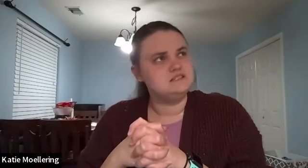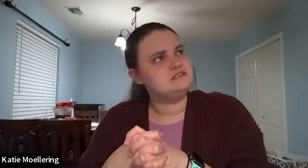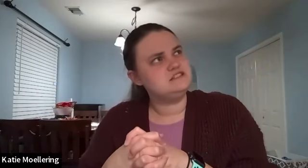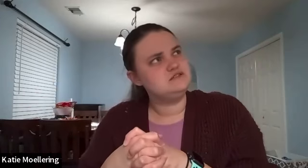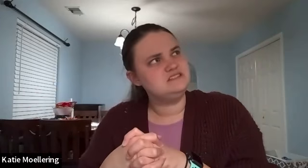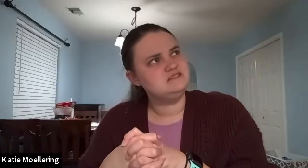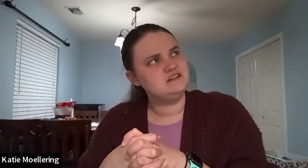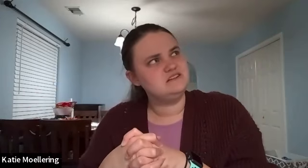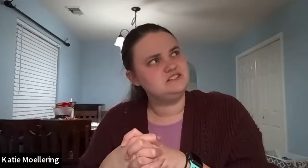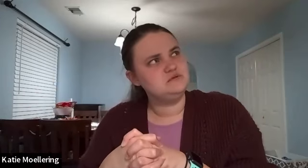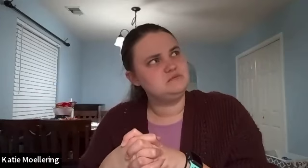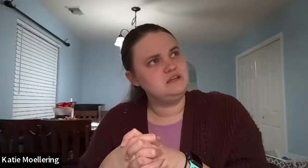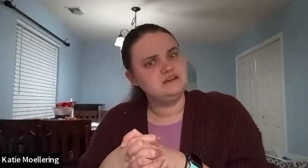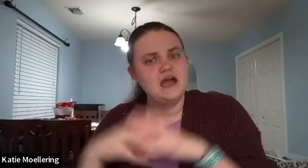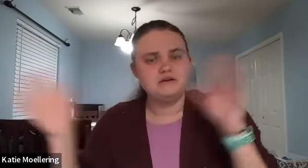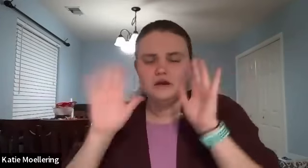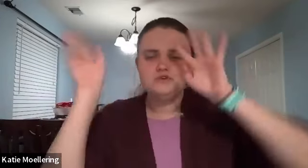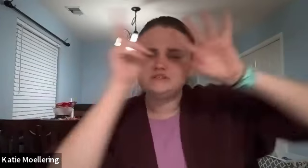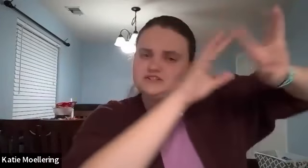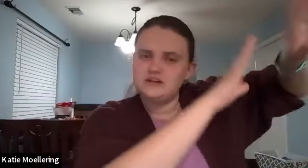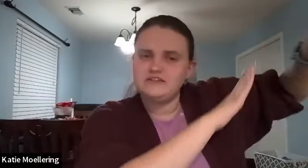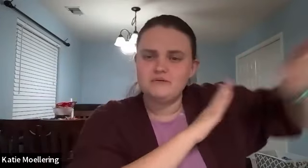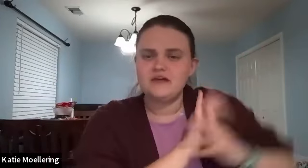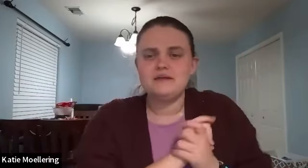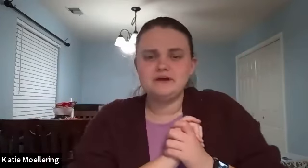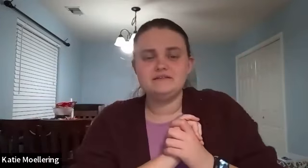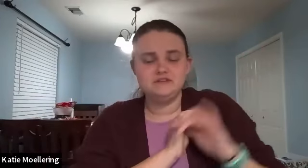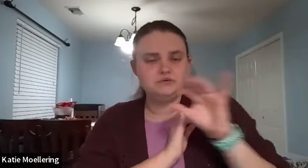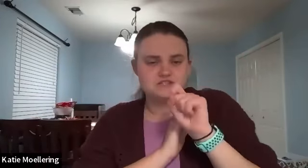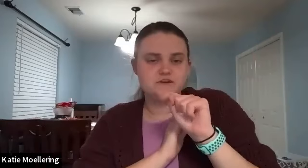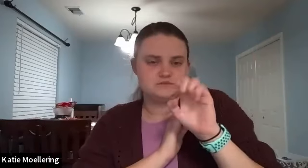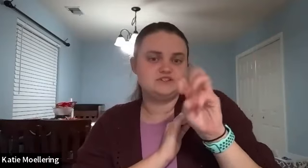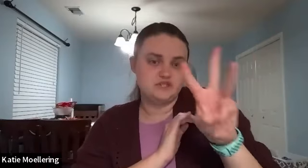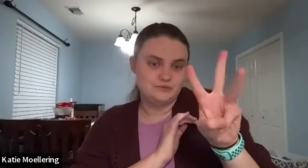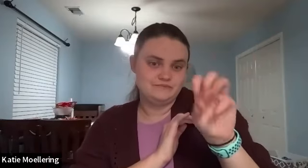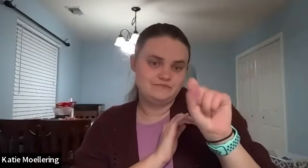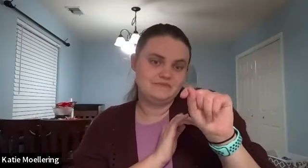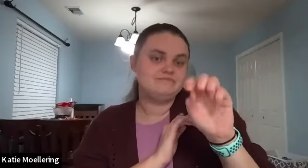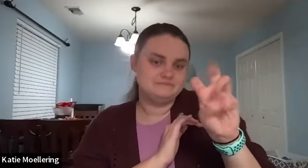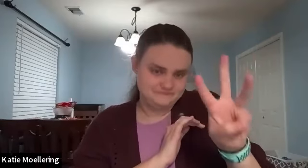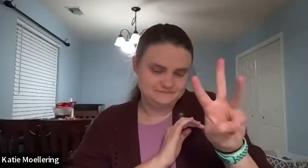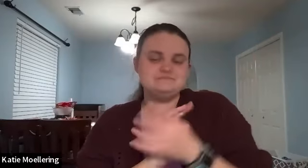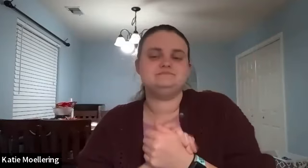isn't stew still technically stew with meat in it? I don't know. I'm losing my train of thought with that, but you would just fingerspell stew.